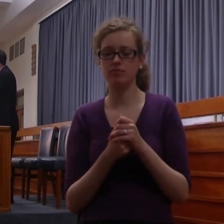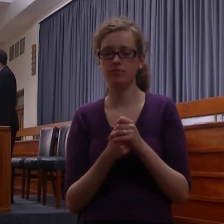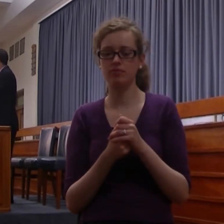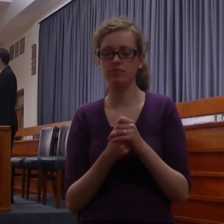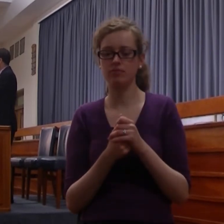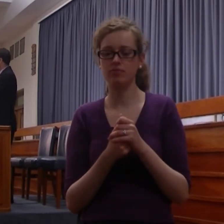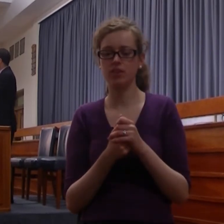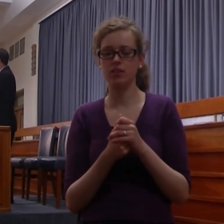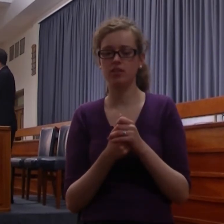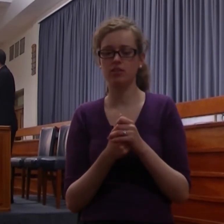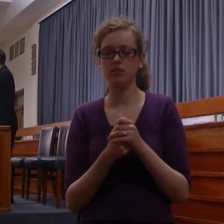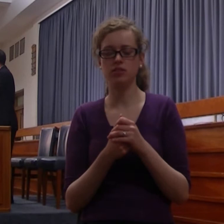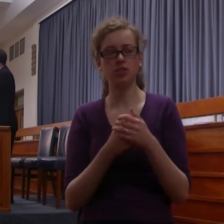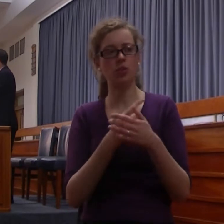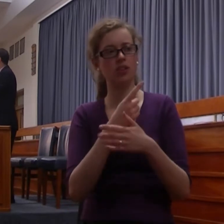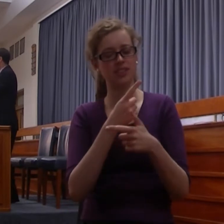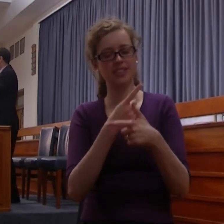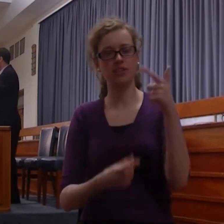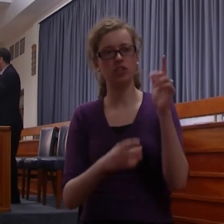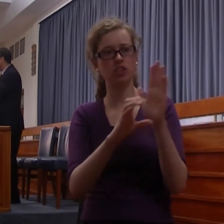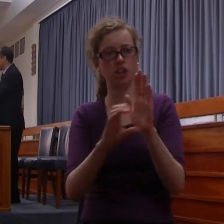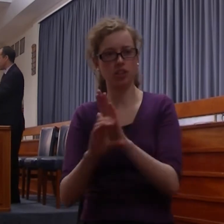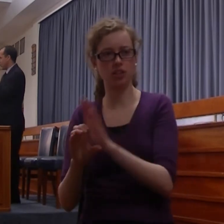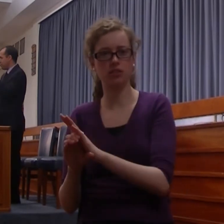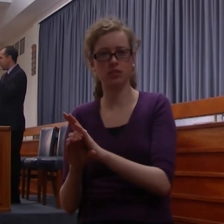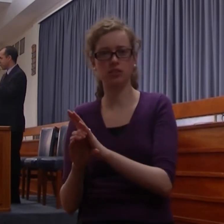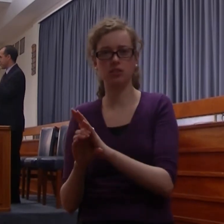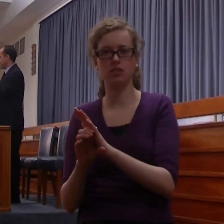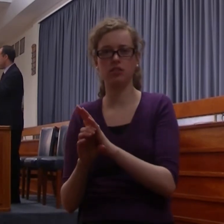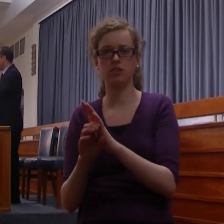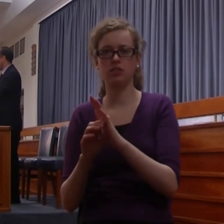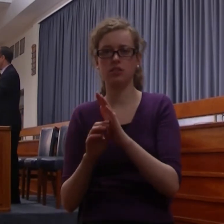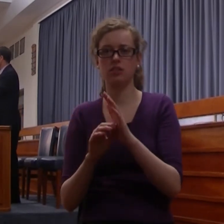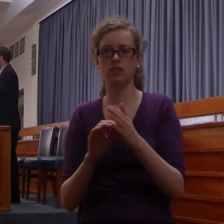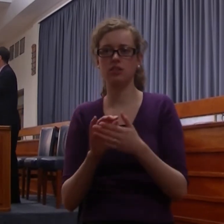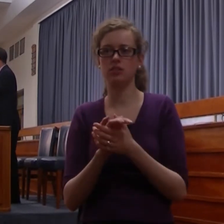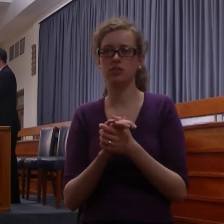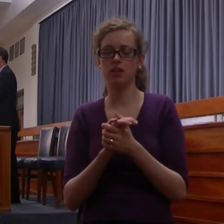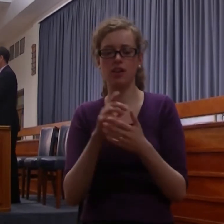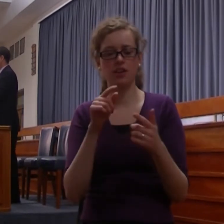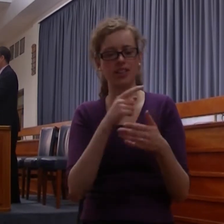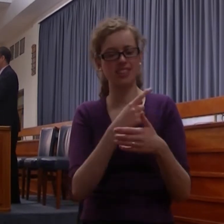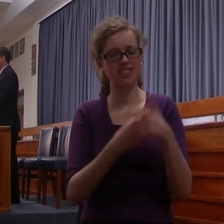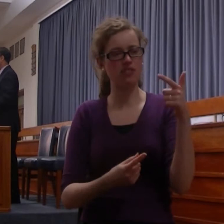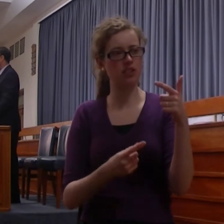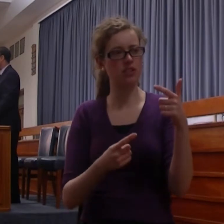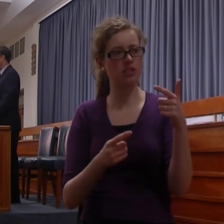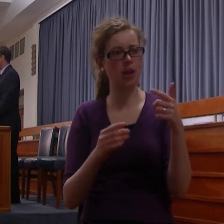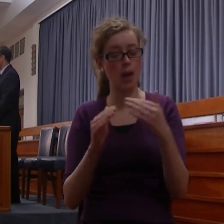is no need to say the church of Ephesus or the church of Pergamos or the church of